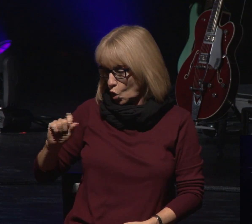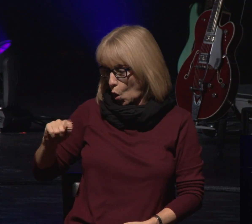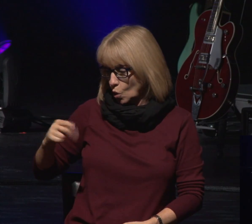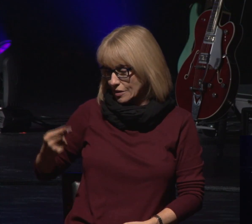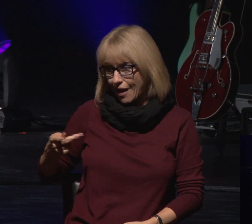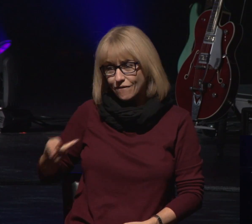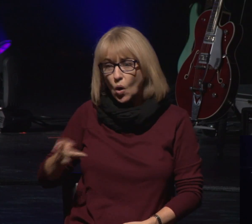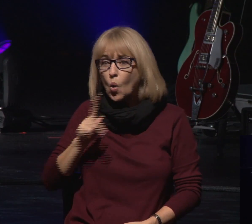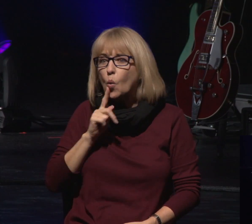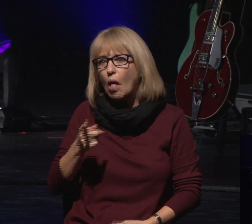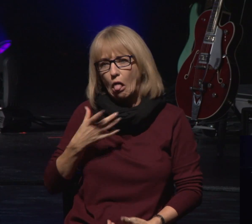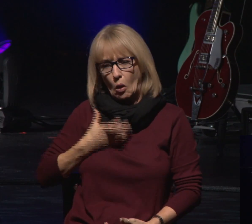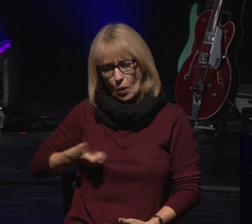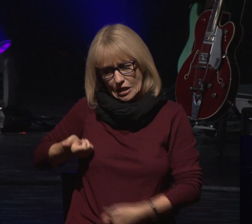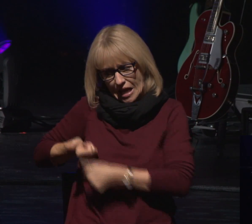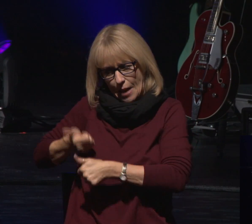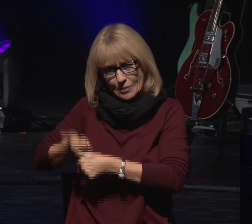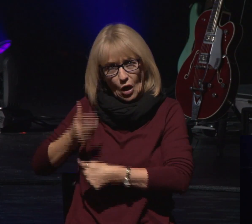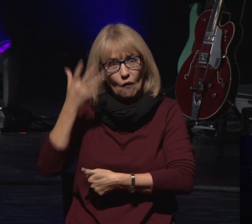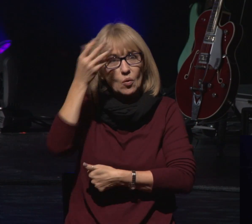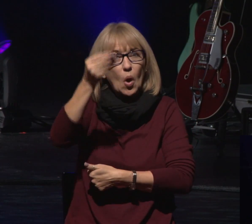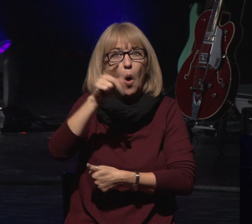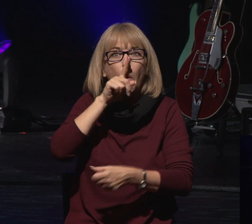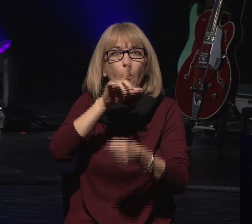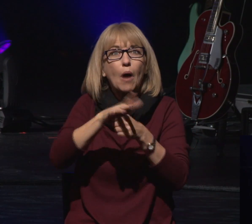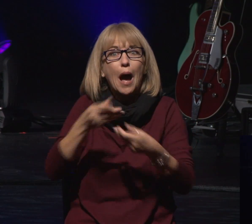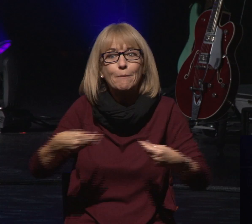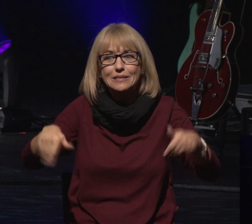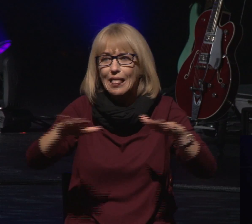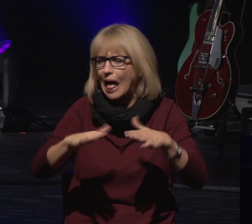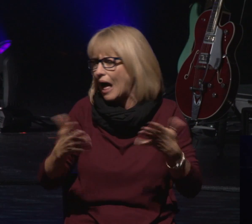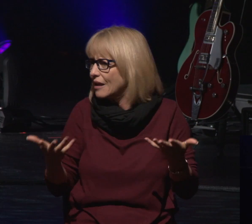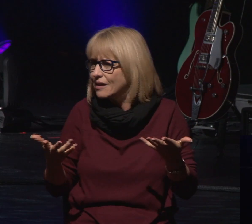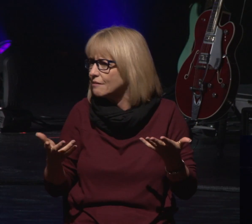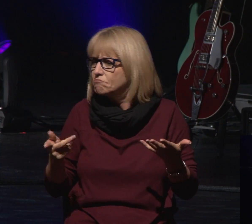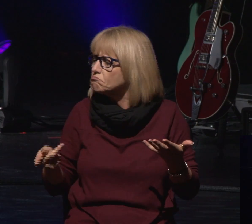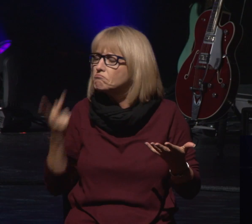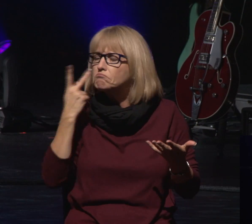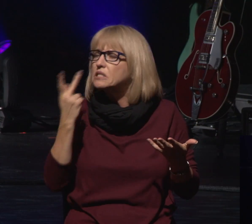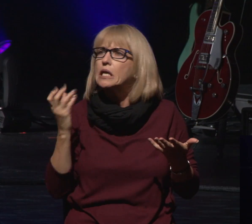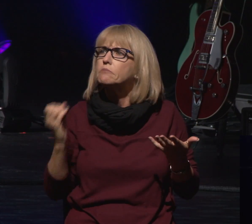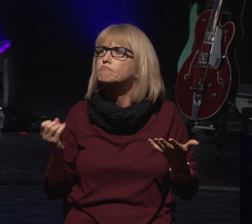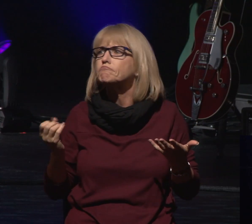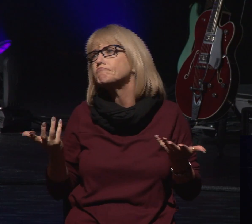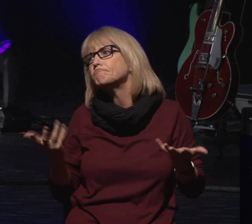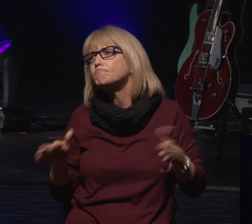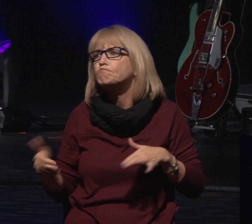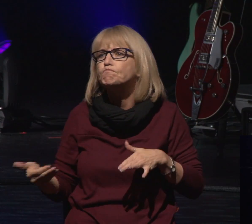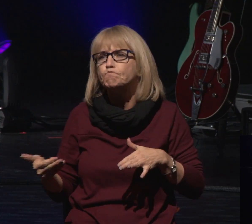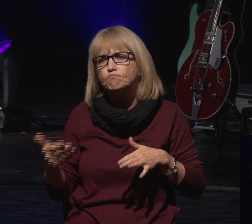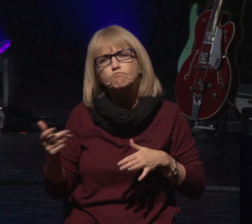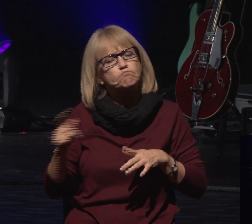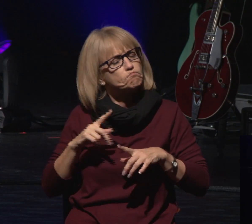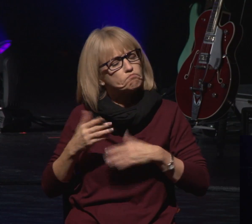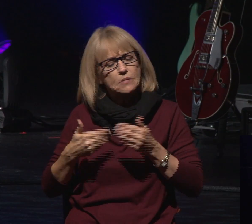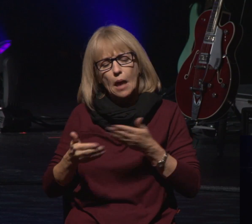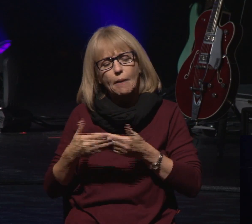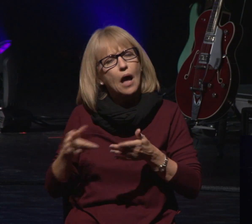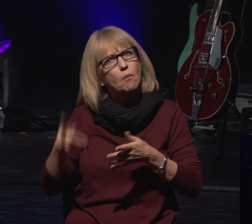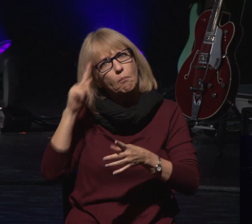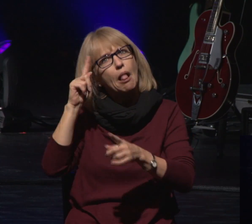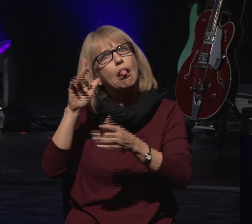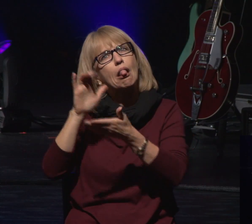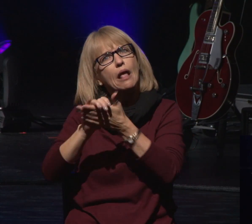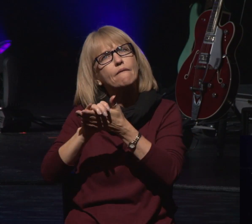end up back in the promised land because that's where the promises of God were for, but he didn't see them. But he believed that God is faithful and that God was